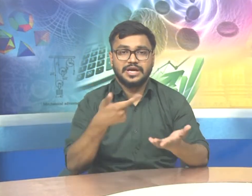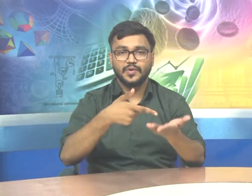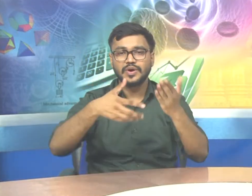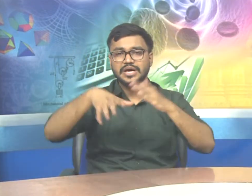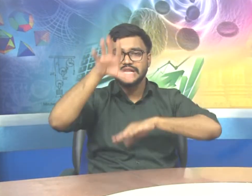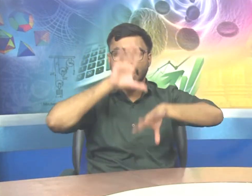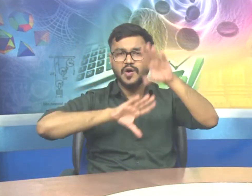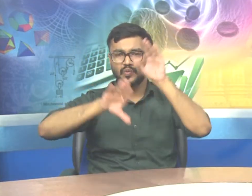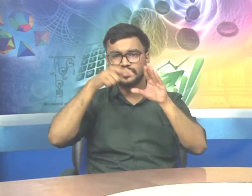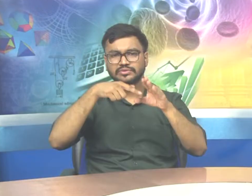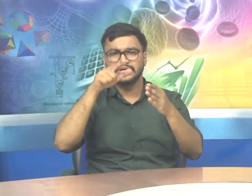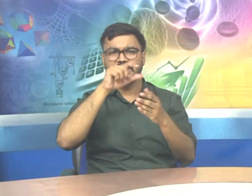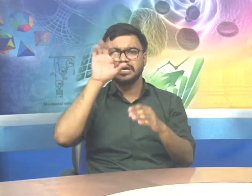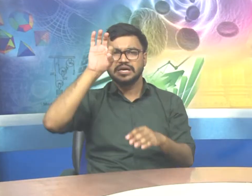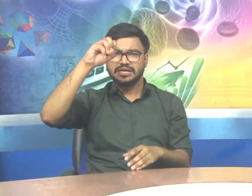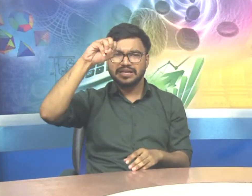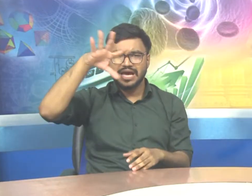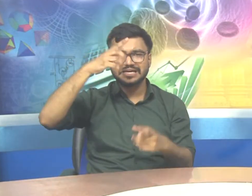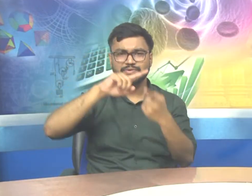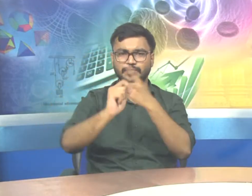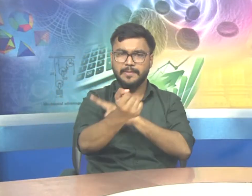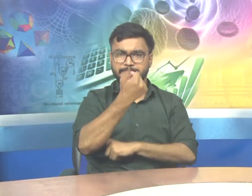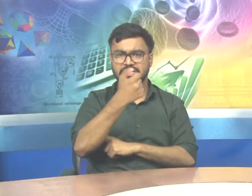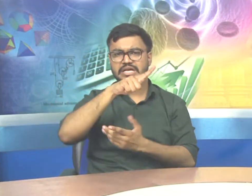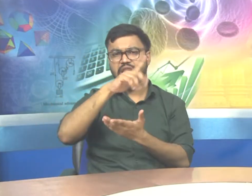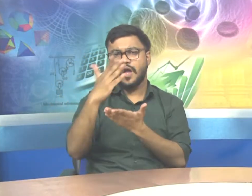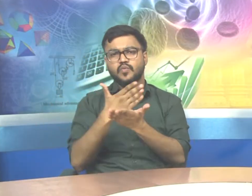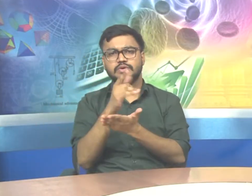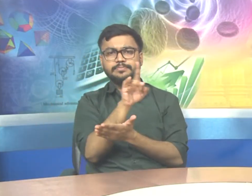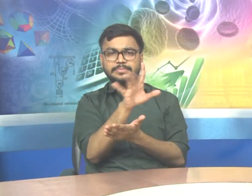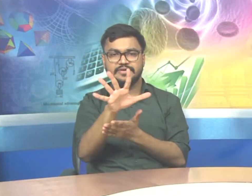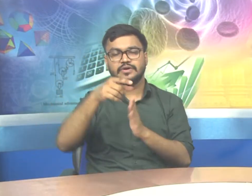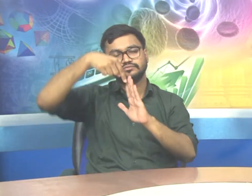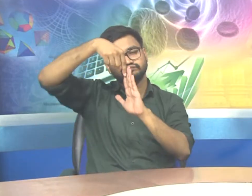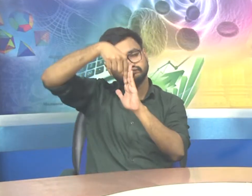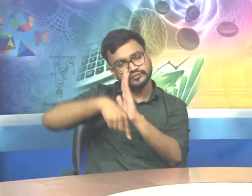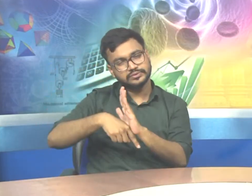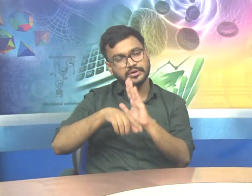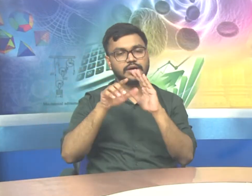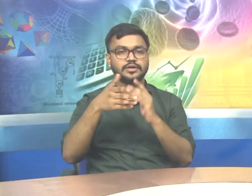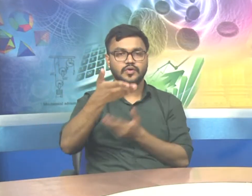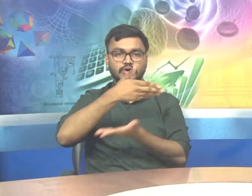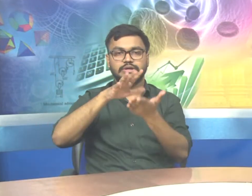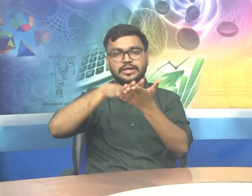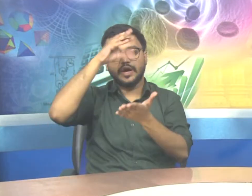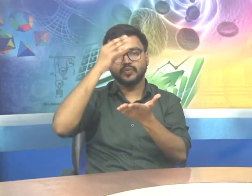You will be study more about light energy in lesson 15.